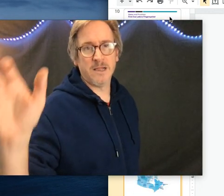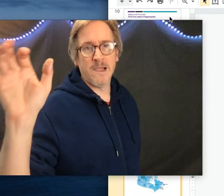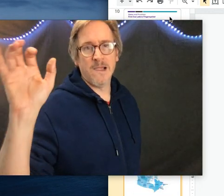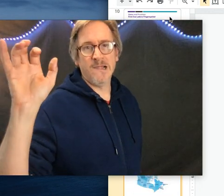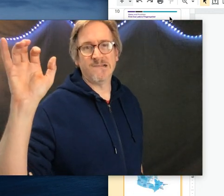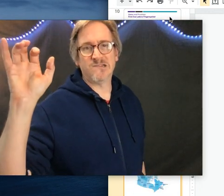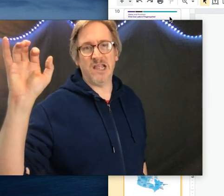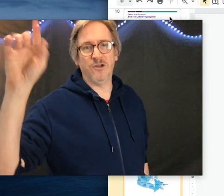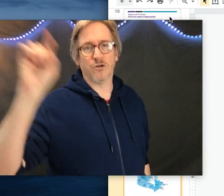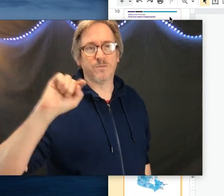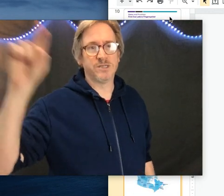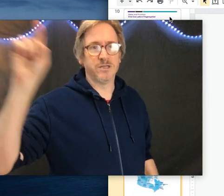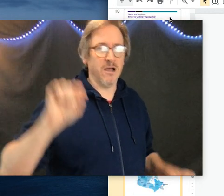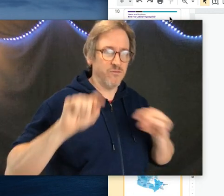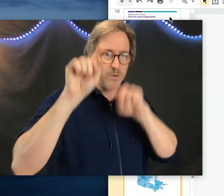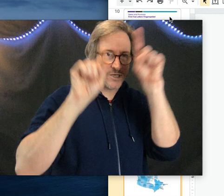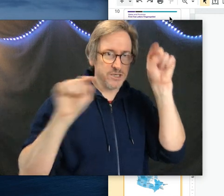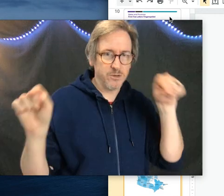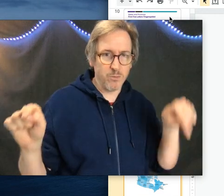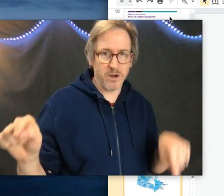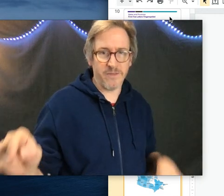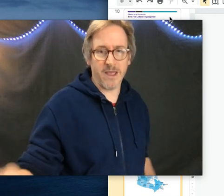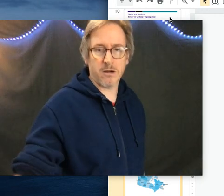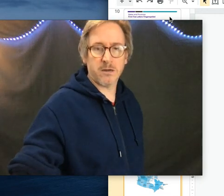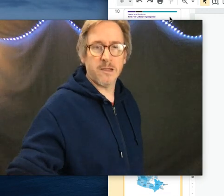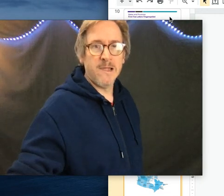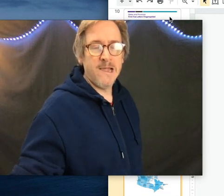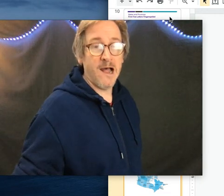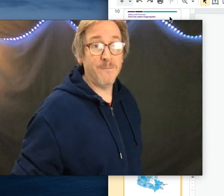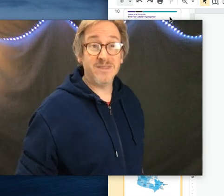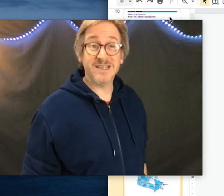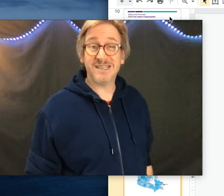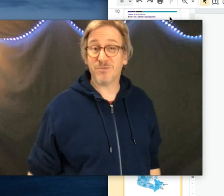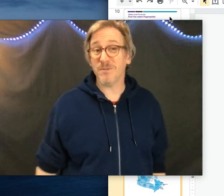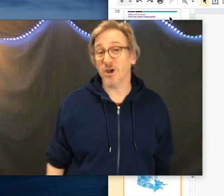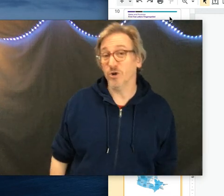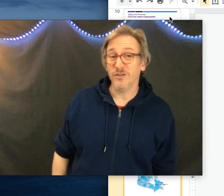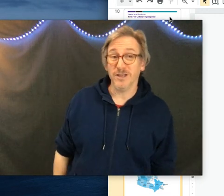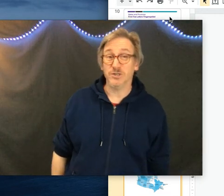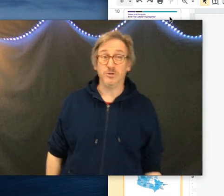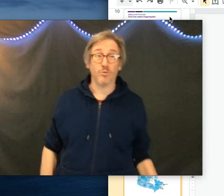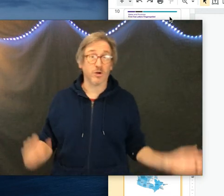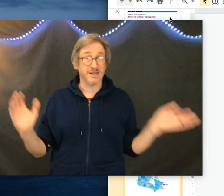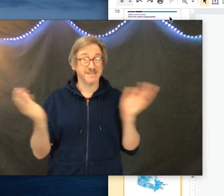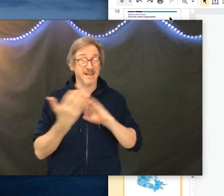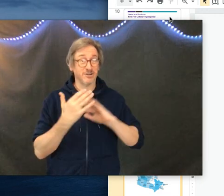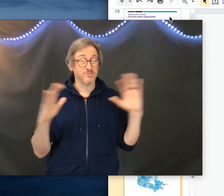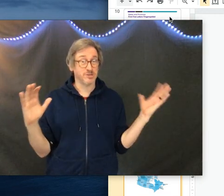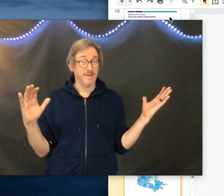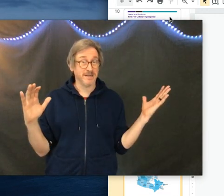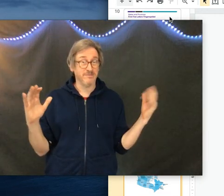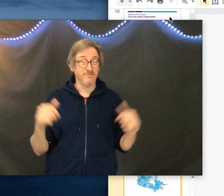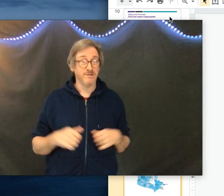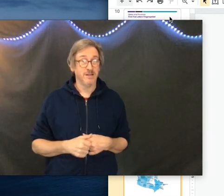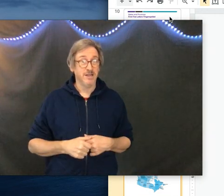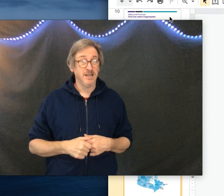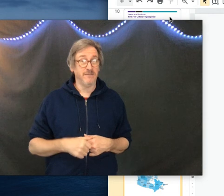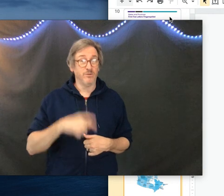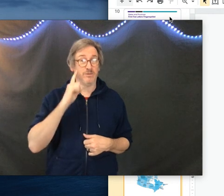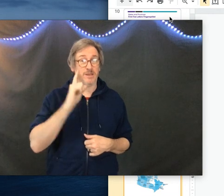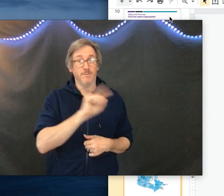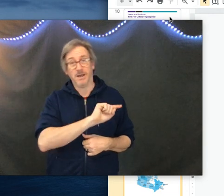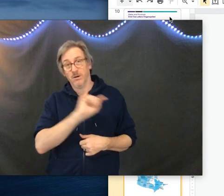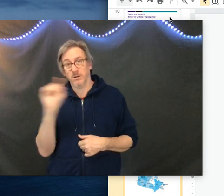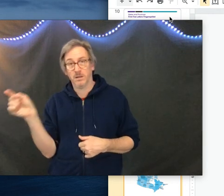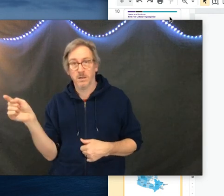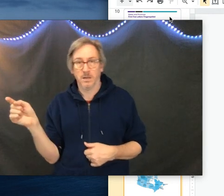practice in groups of where they are. This is probably a good thing too to work on signer's perspective. If